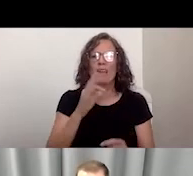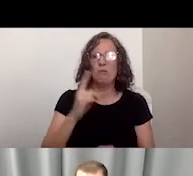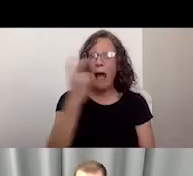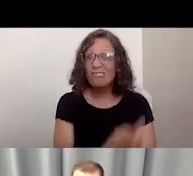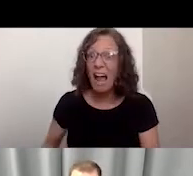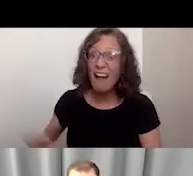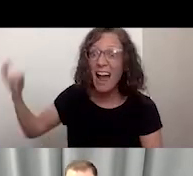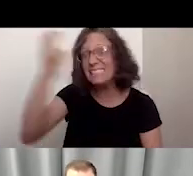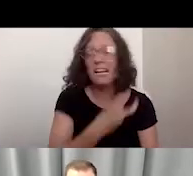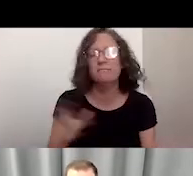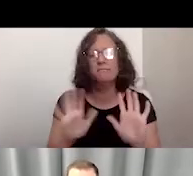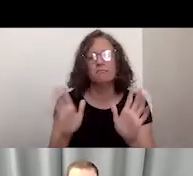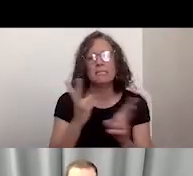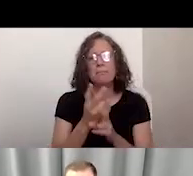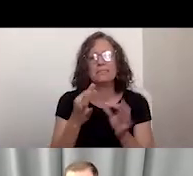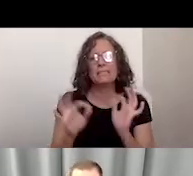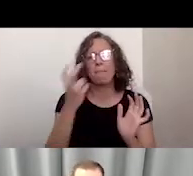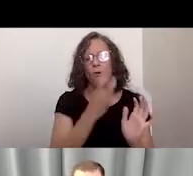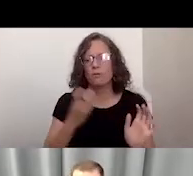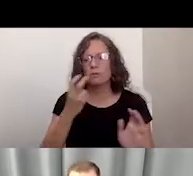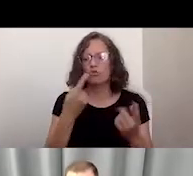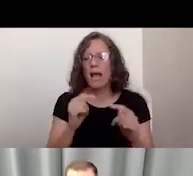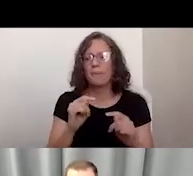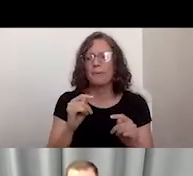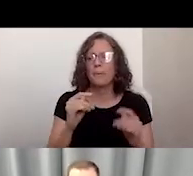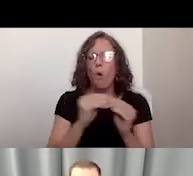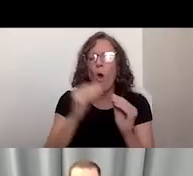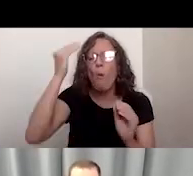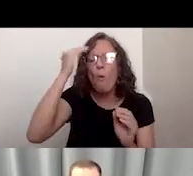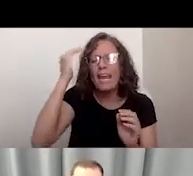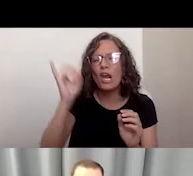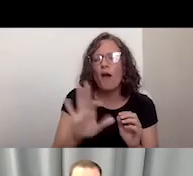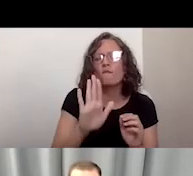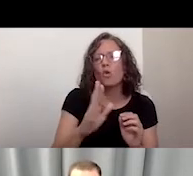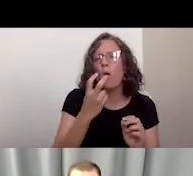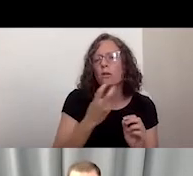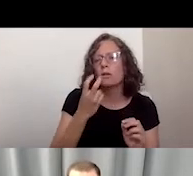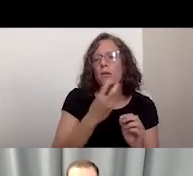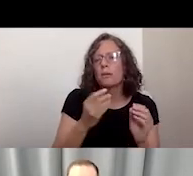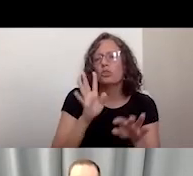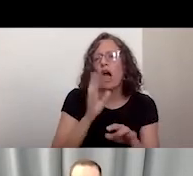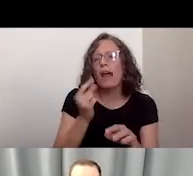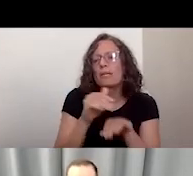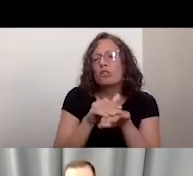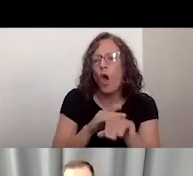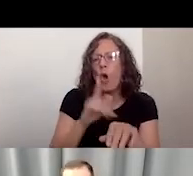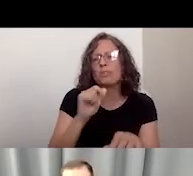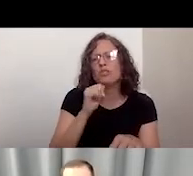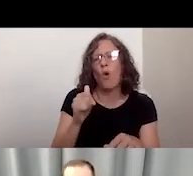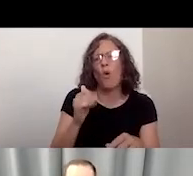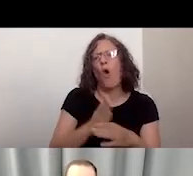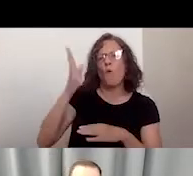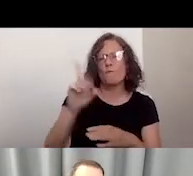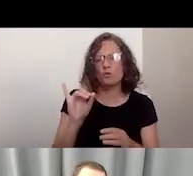mouth movements when you talk, because that just makes it harder to understand you when you're saying, "How can I help you?" Just speak